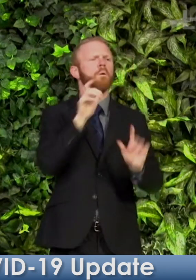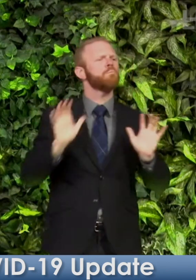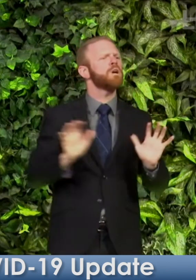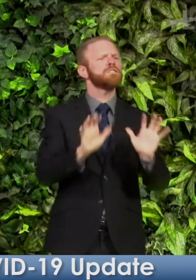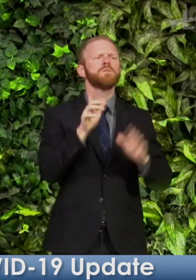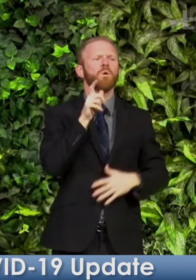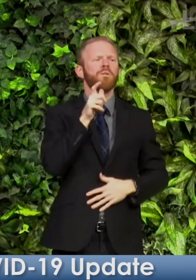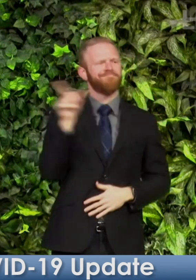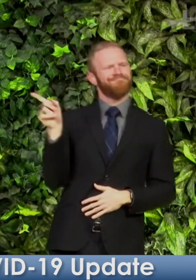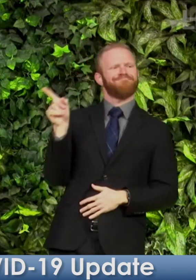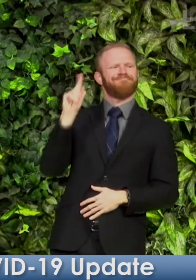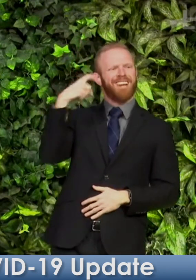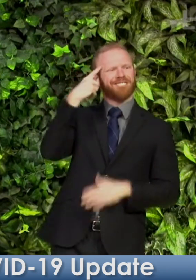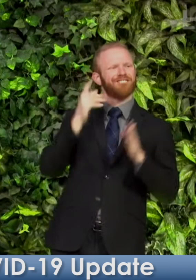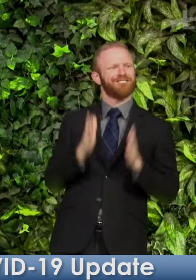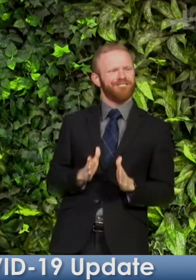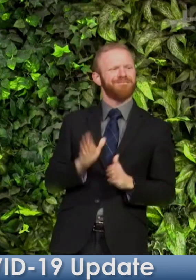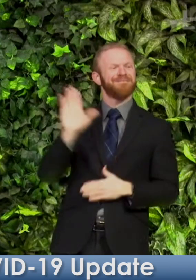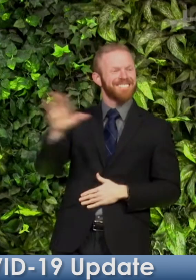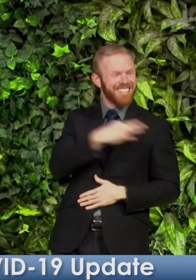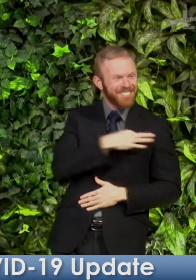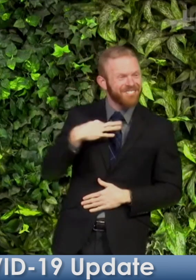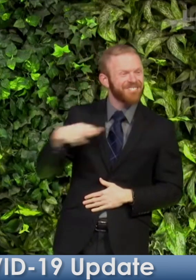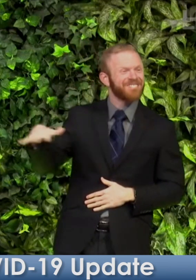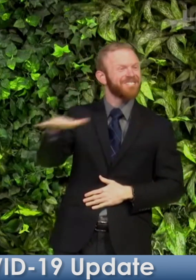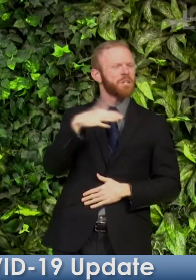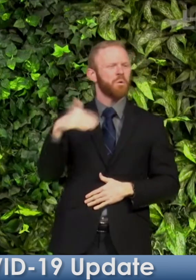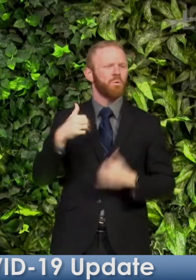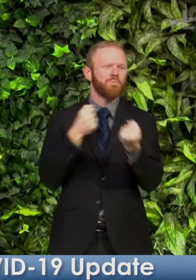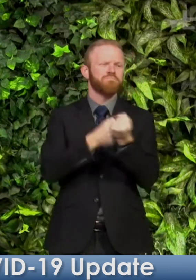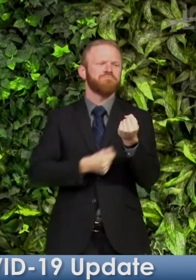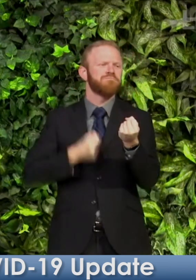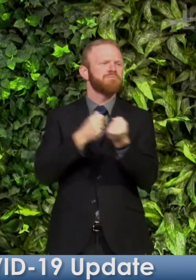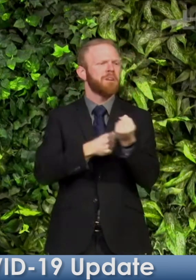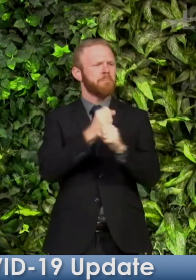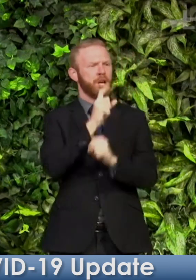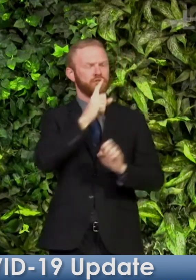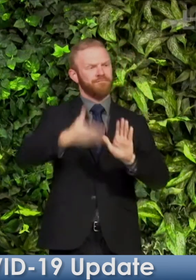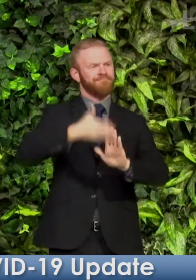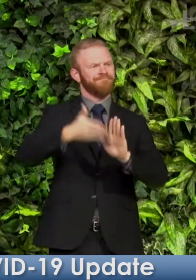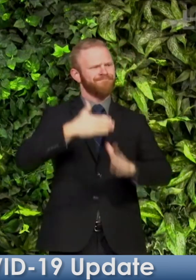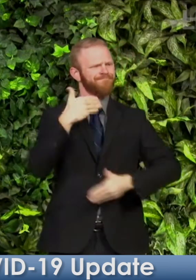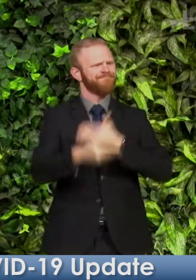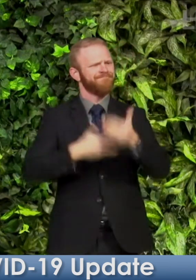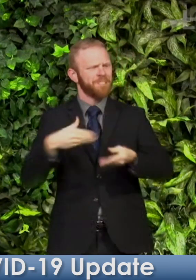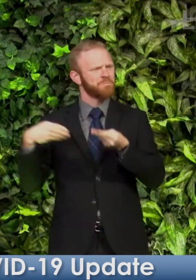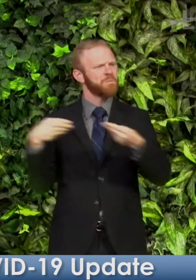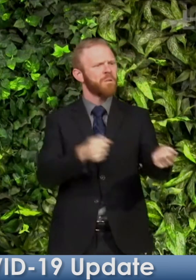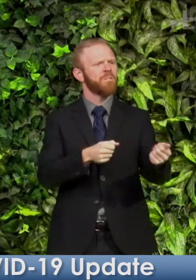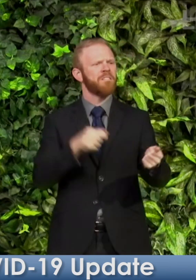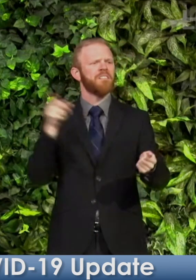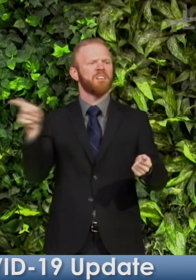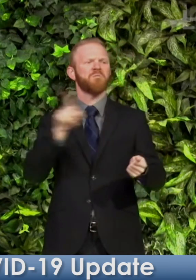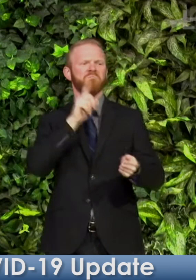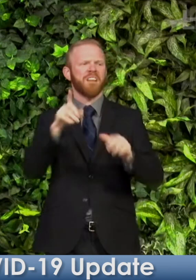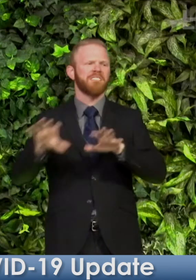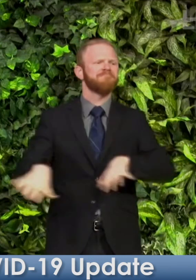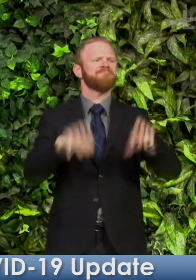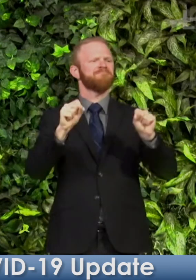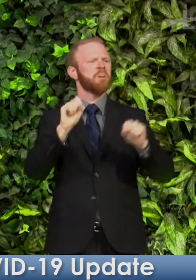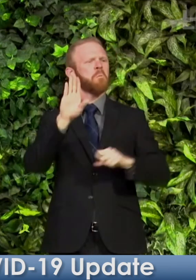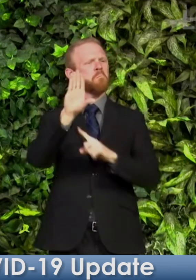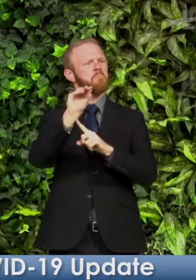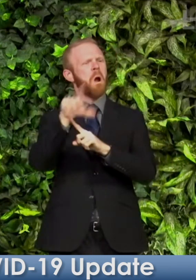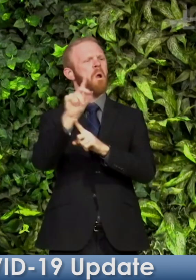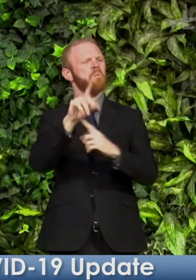that have ensured every single day that our operations have run smoothly. So he has taken a bold approach to this serious problem.